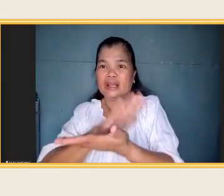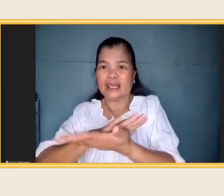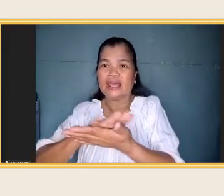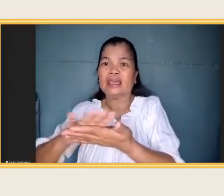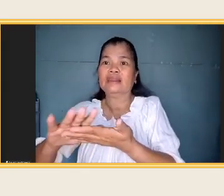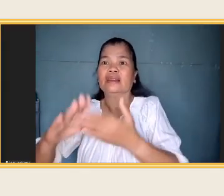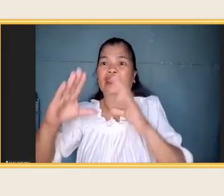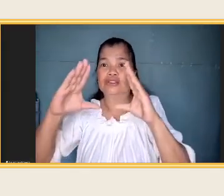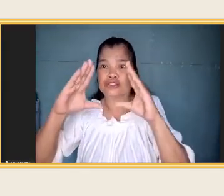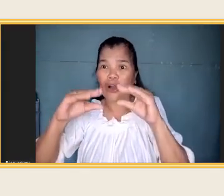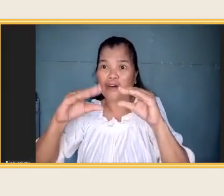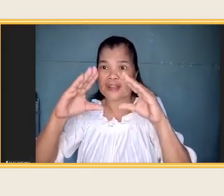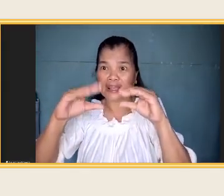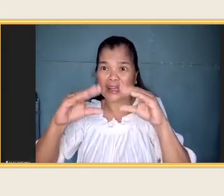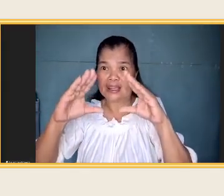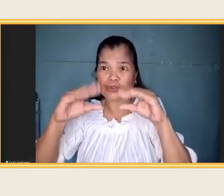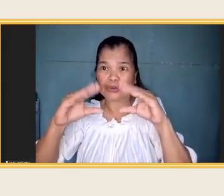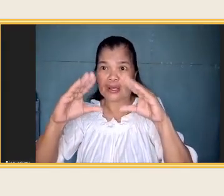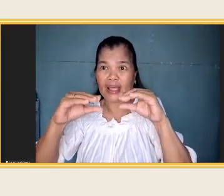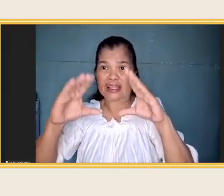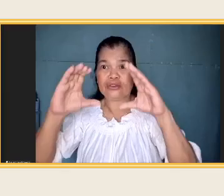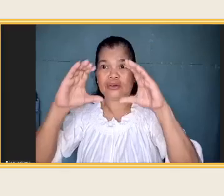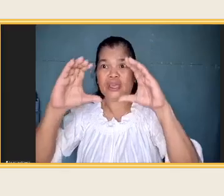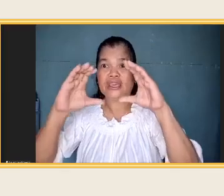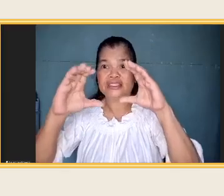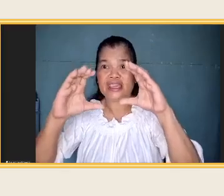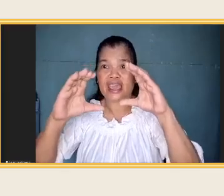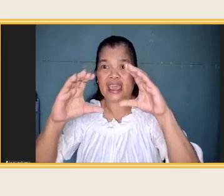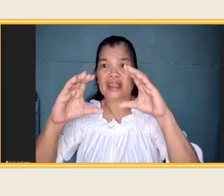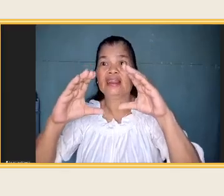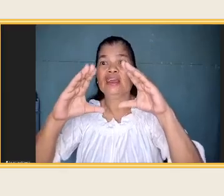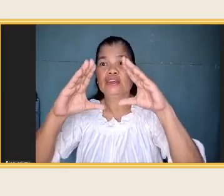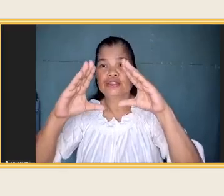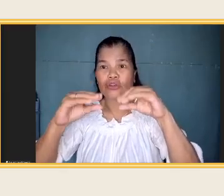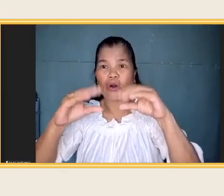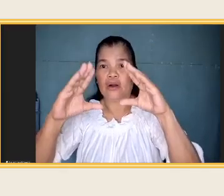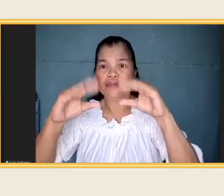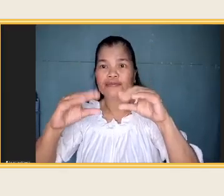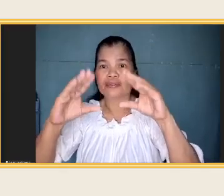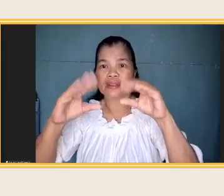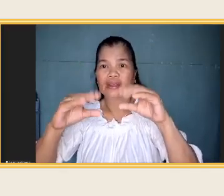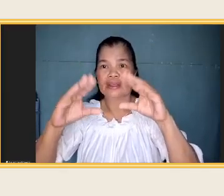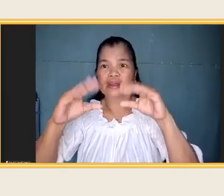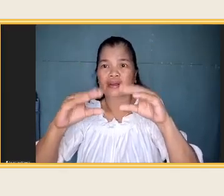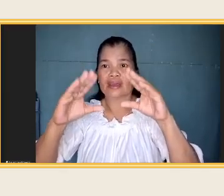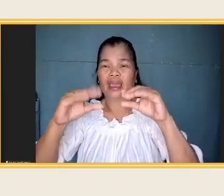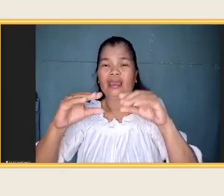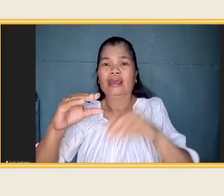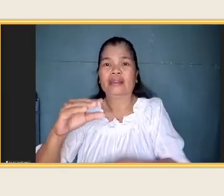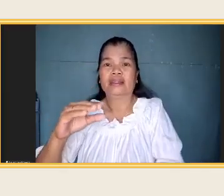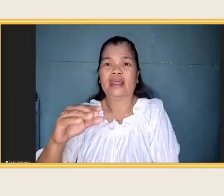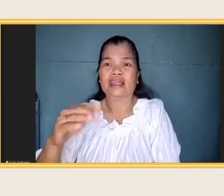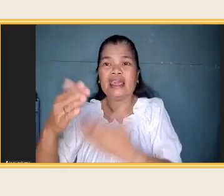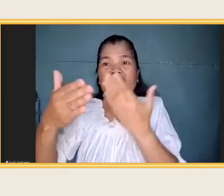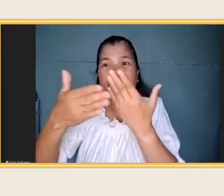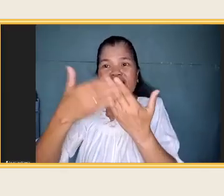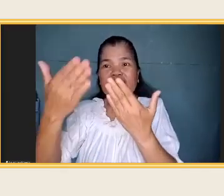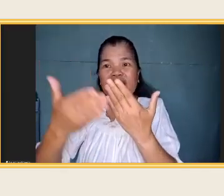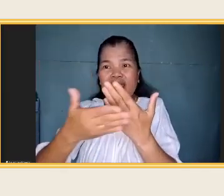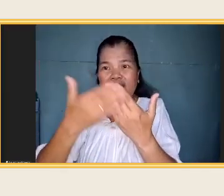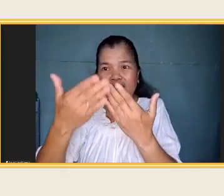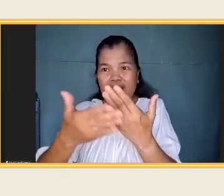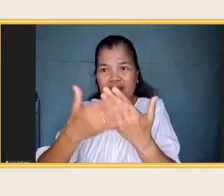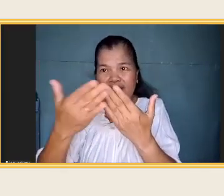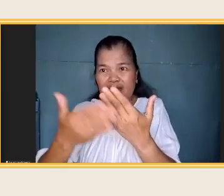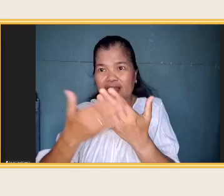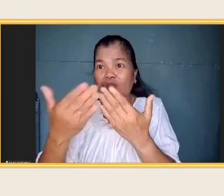Yan, clean and soft. Kanina turo natin yung C hand, soft. Okay, then